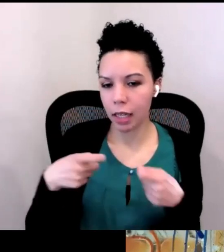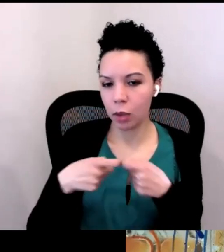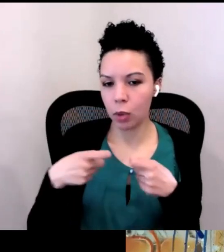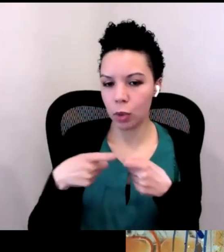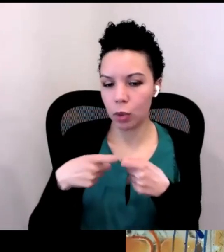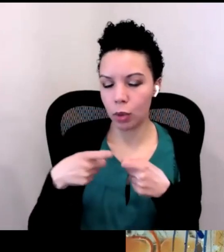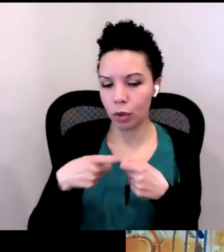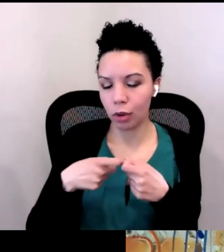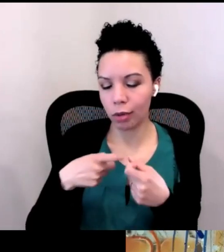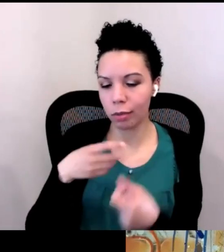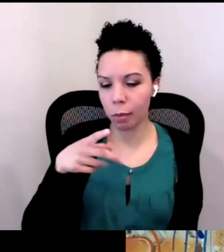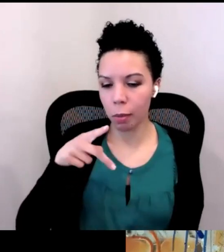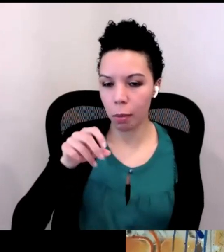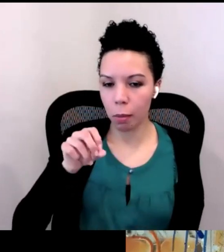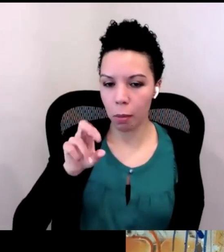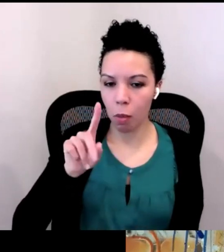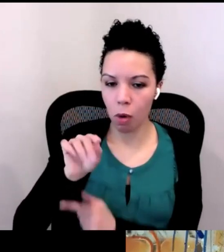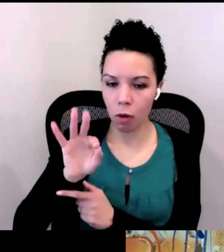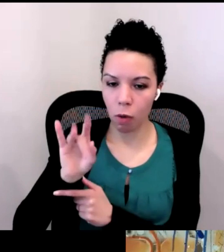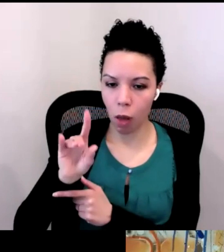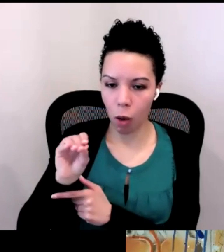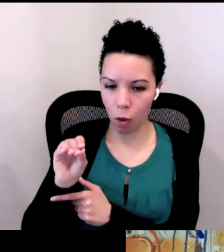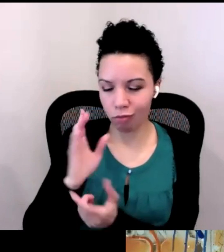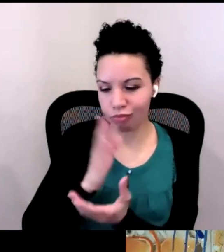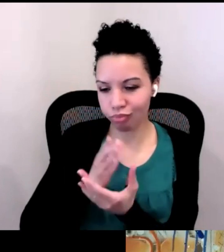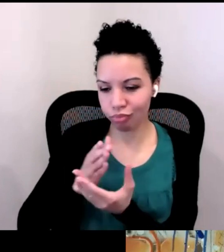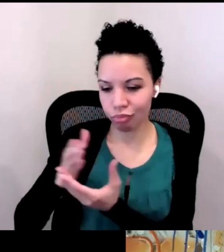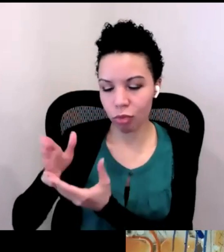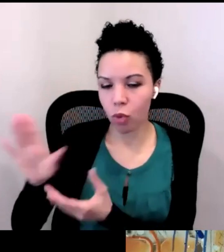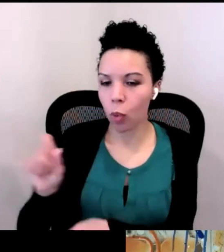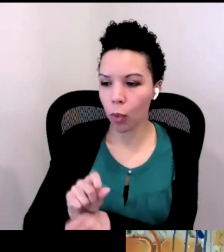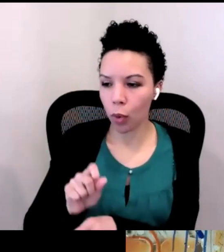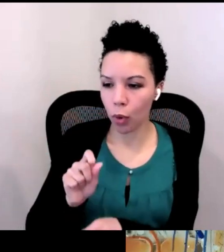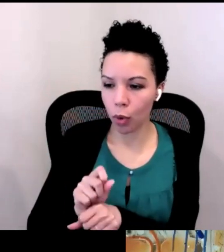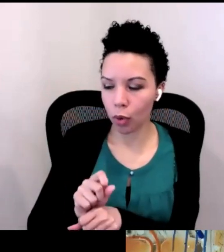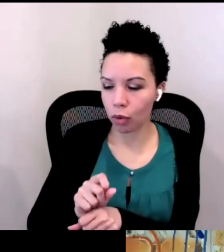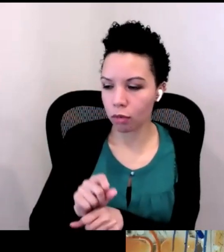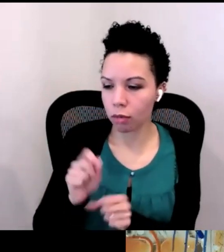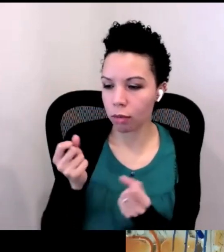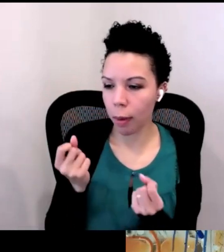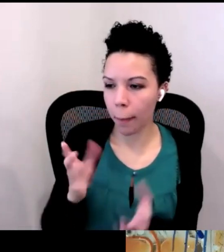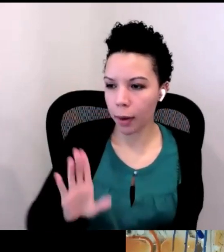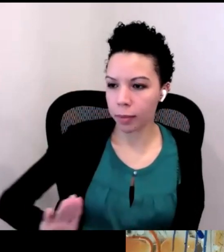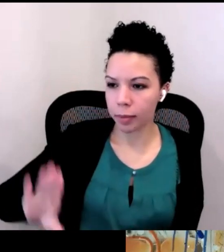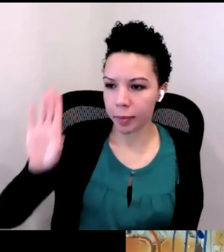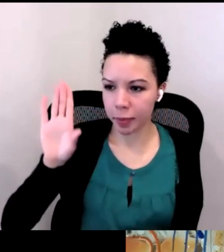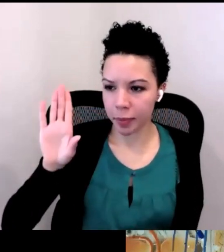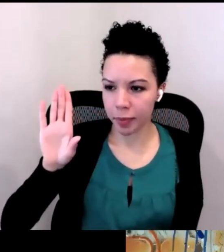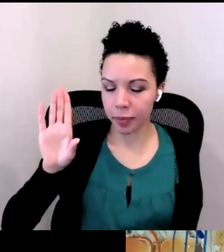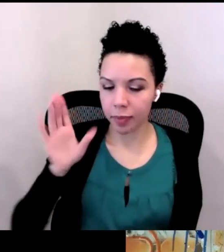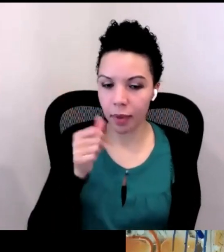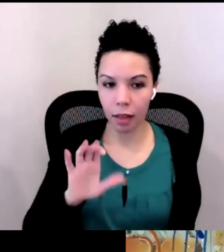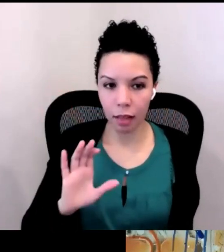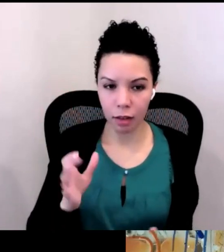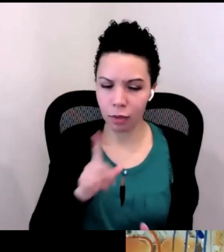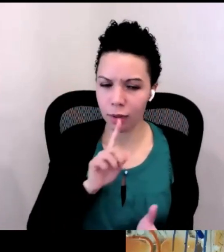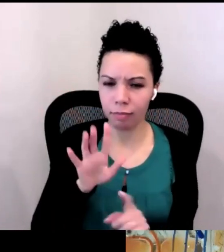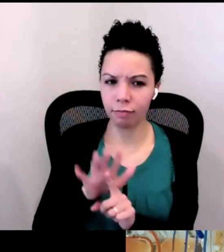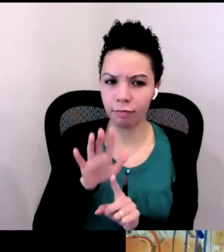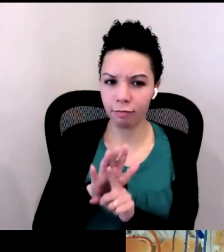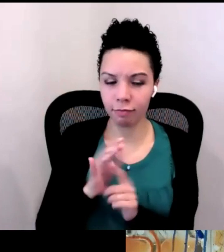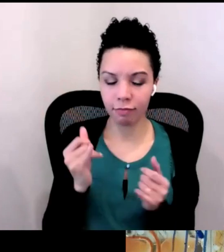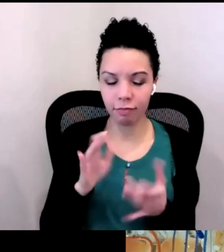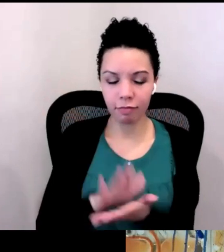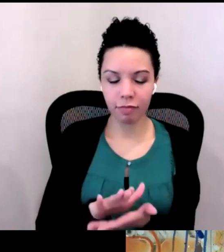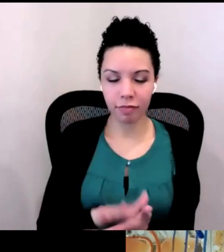portfolio or physical portfolio of your work? How many students are doing that in any class? It's become very popular in